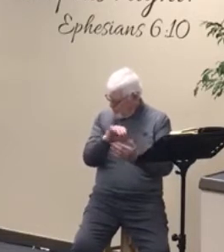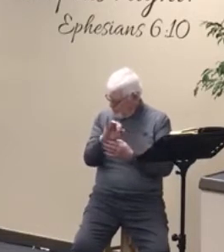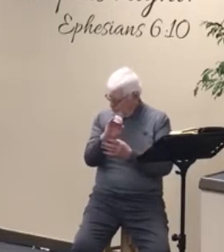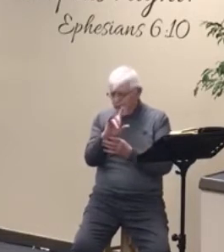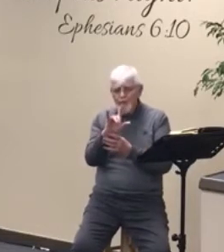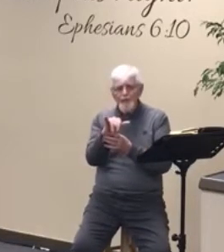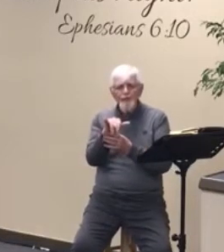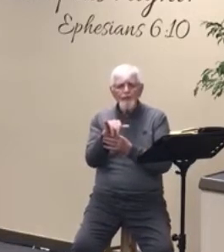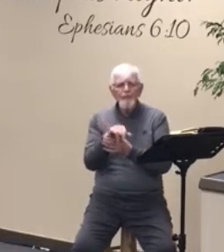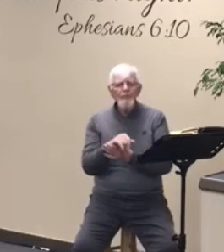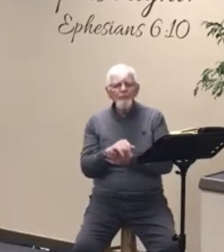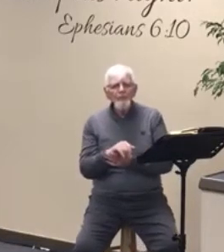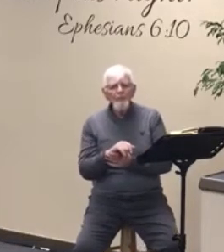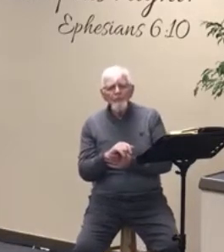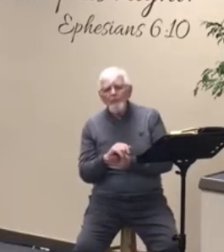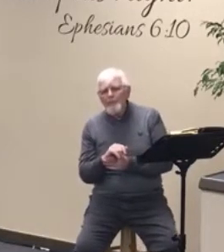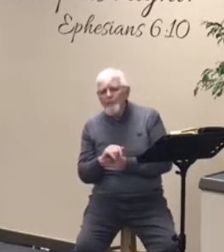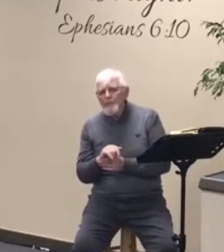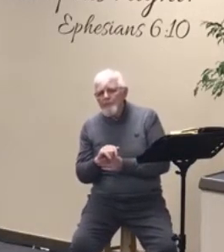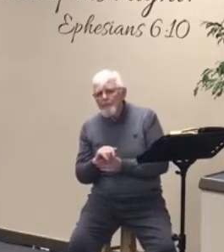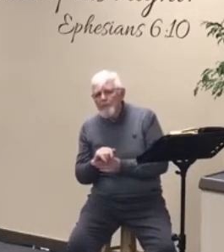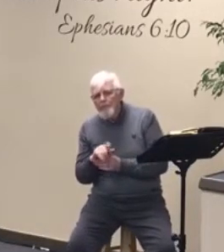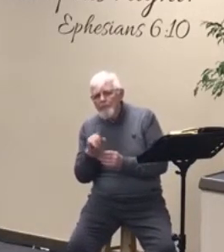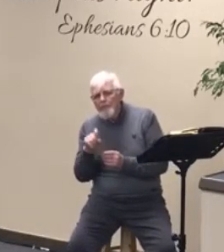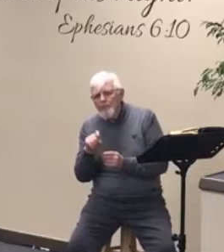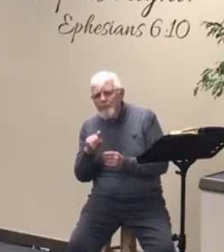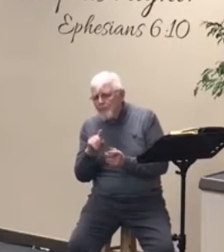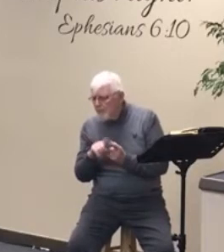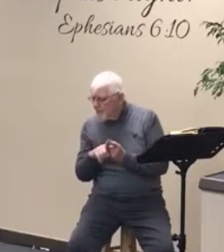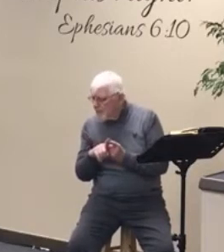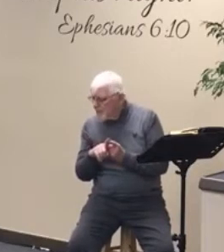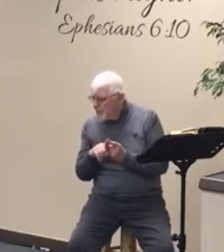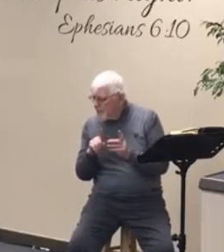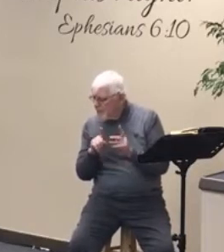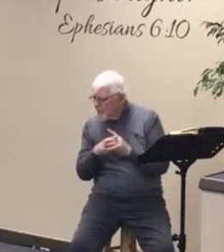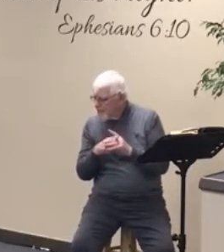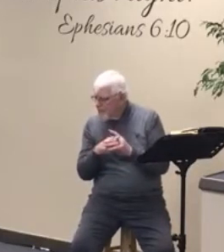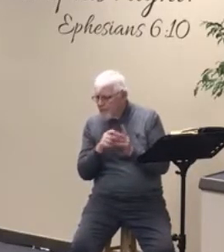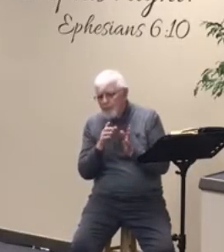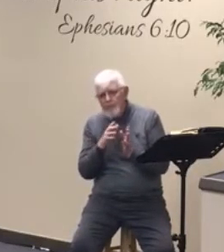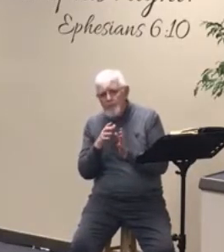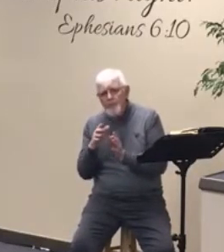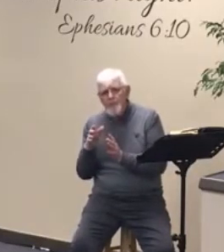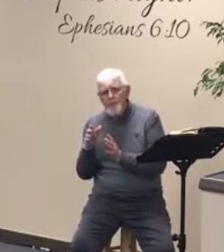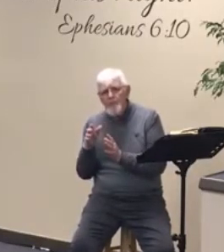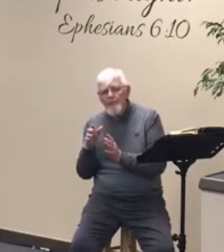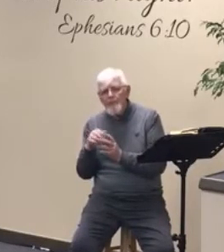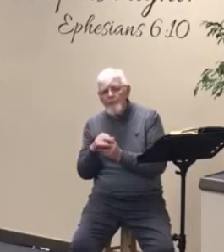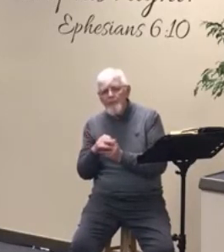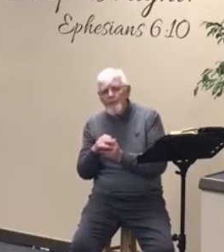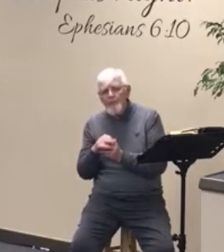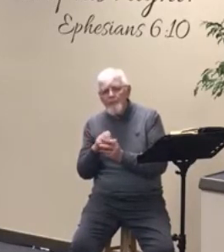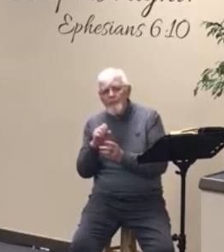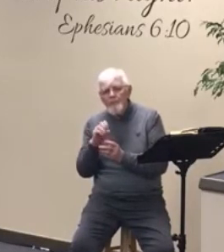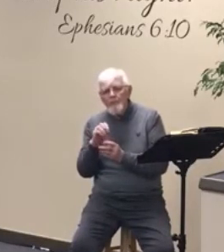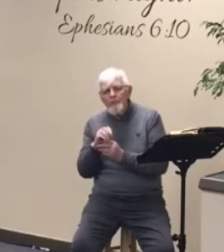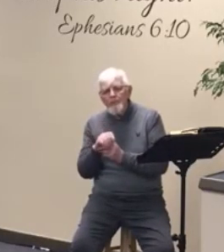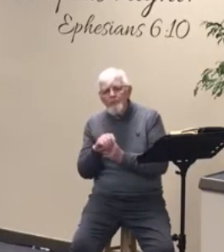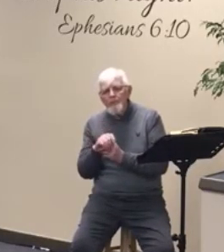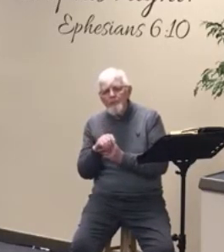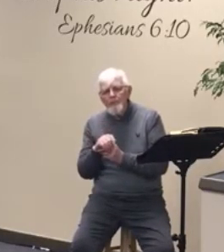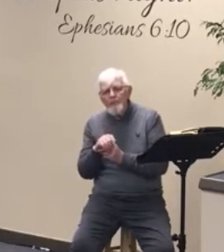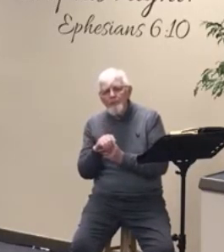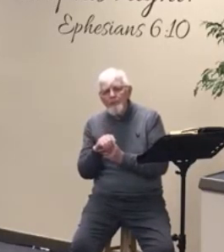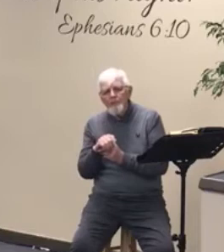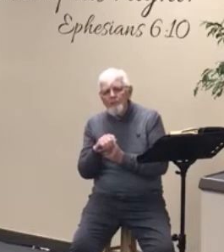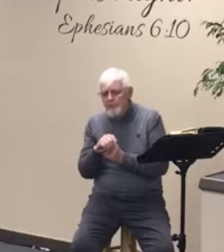mid-July, and they're going to need to start planning. So let